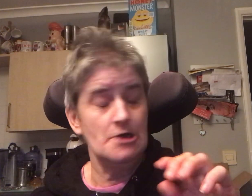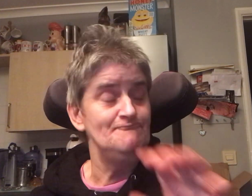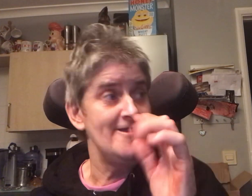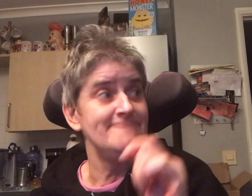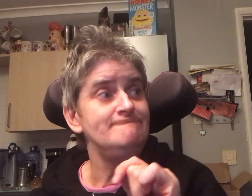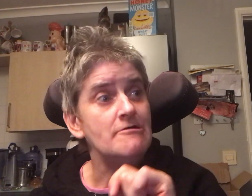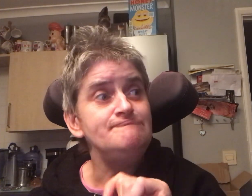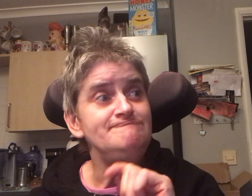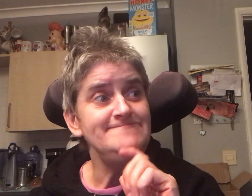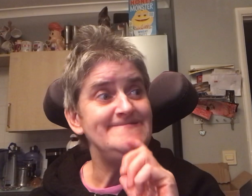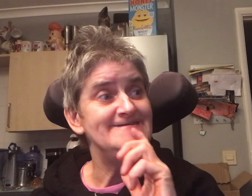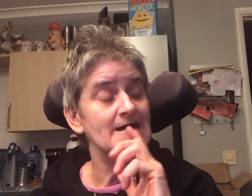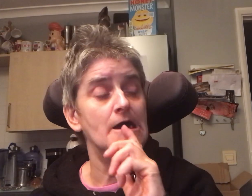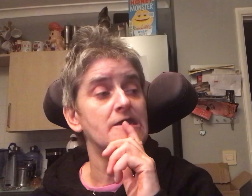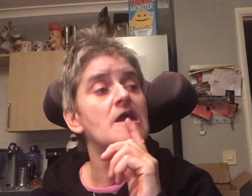my website.